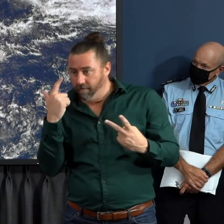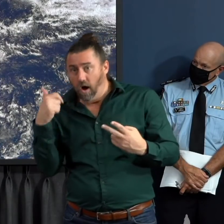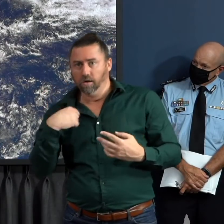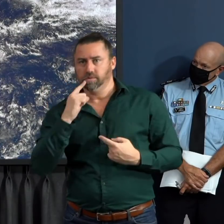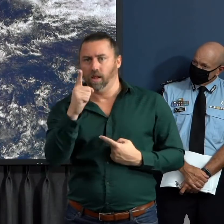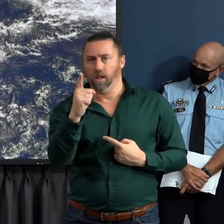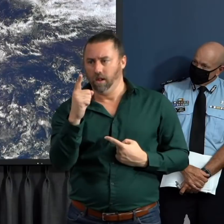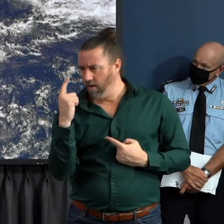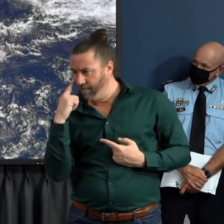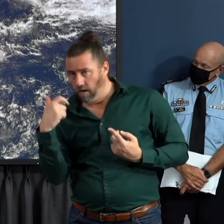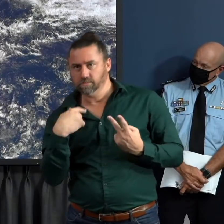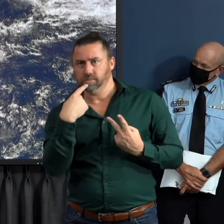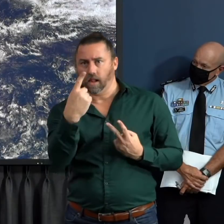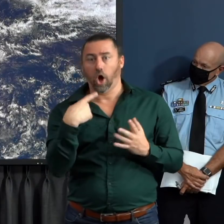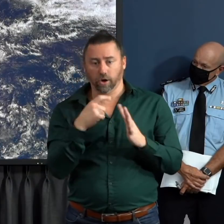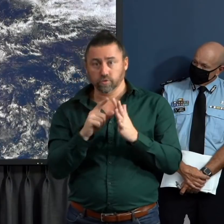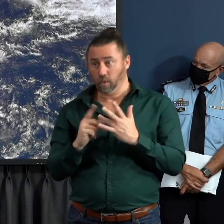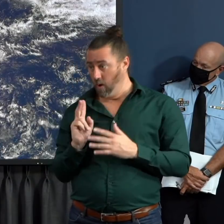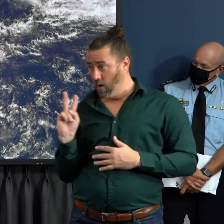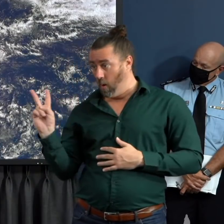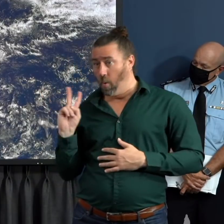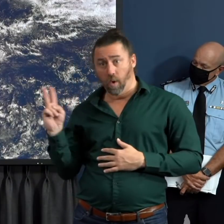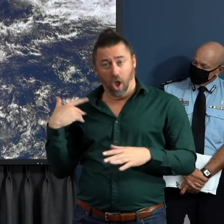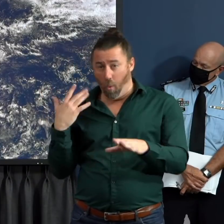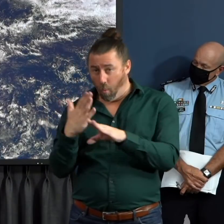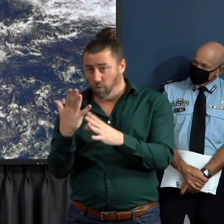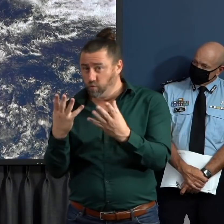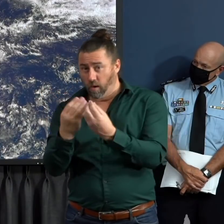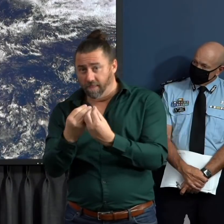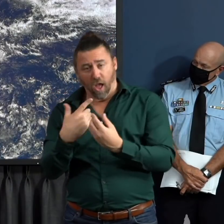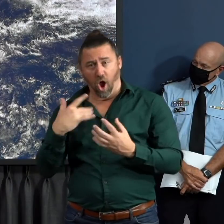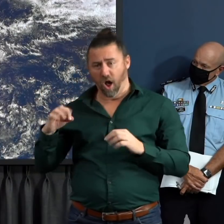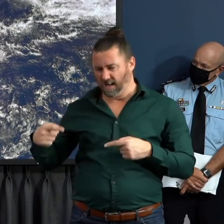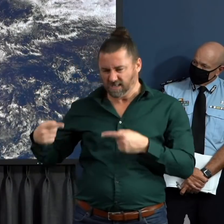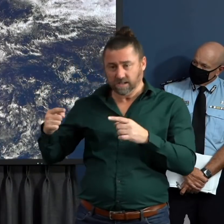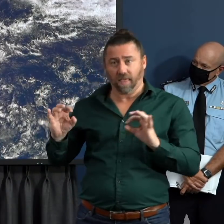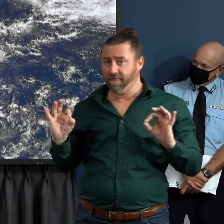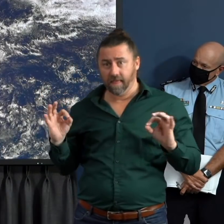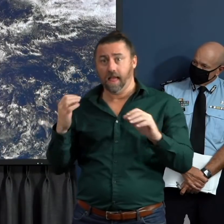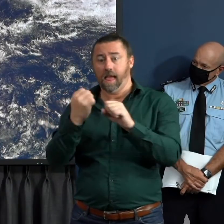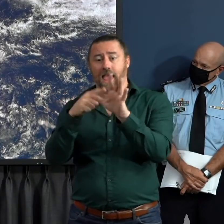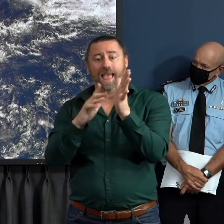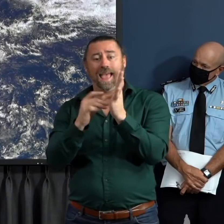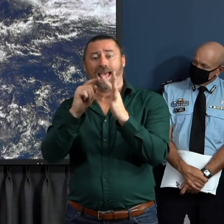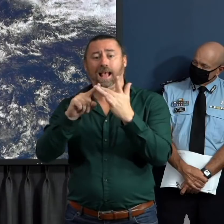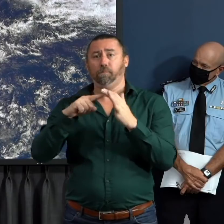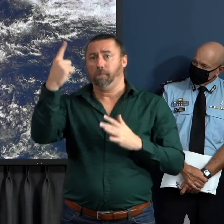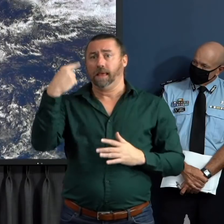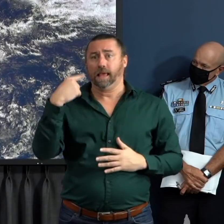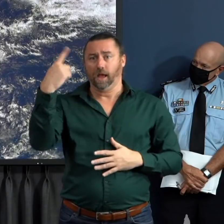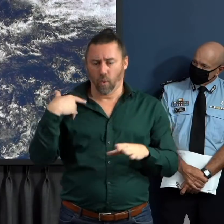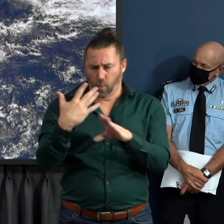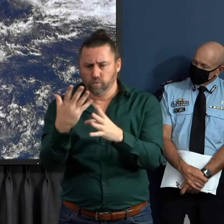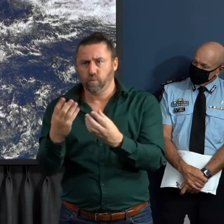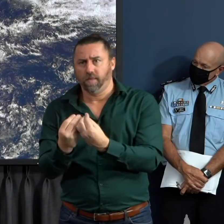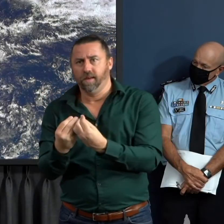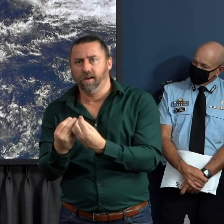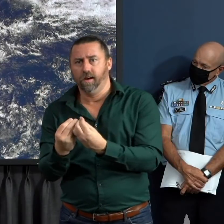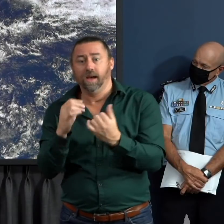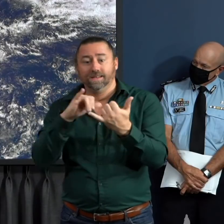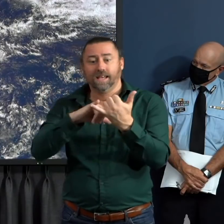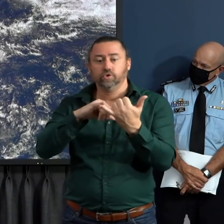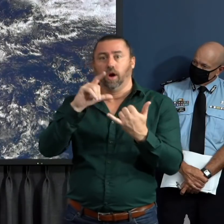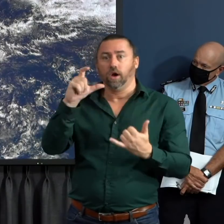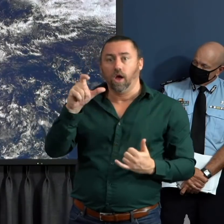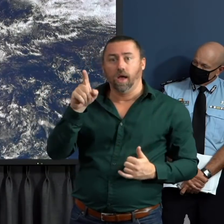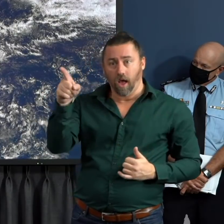let me be very clear, the Lord Mayor and I are working very closely together. The Gympie Mayor and I are working very closely together. The Sunshine Coast